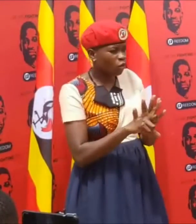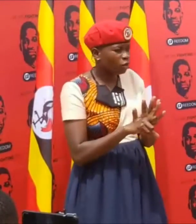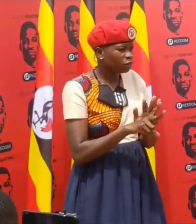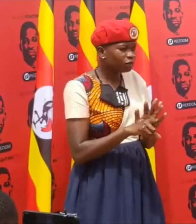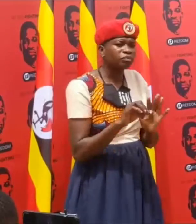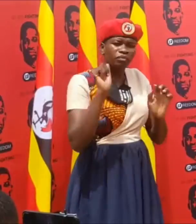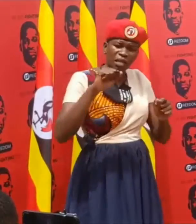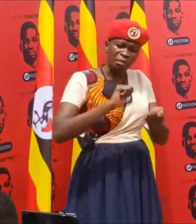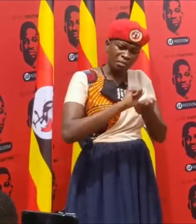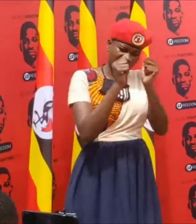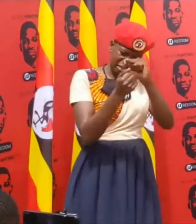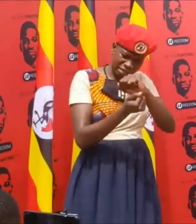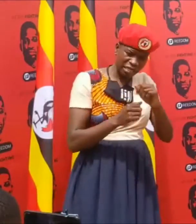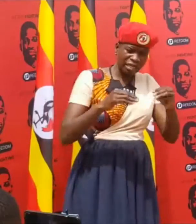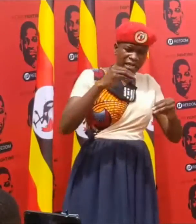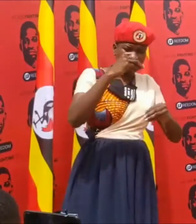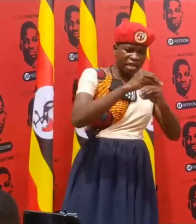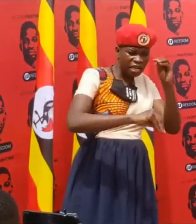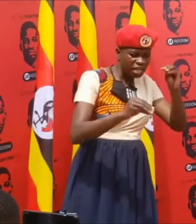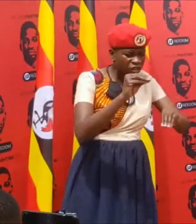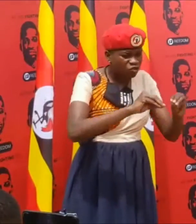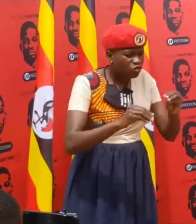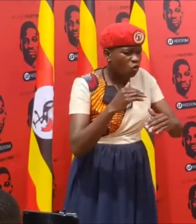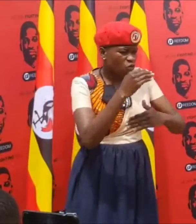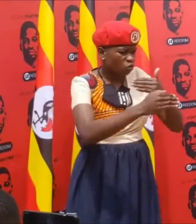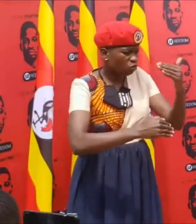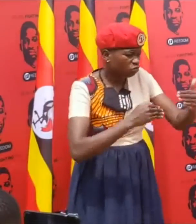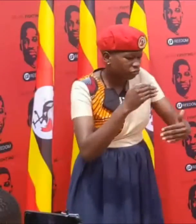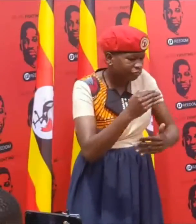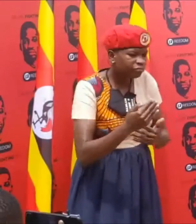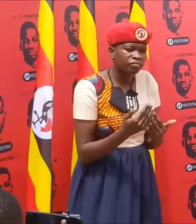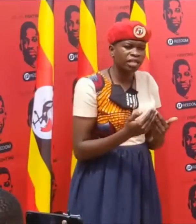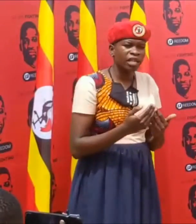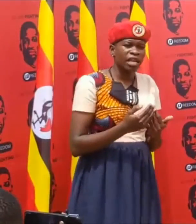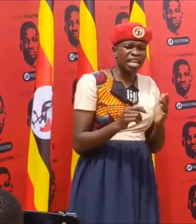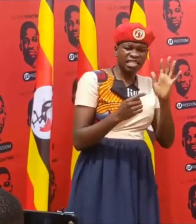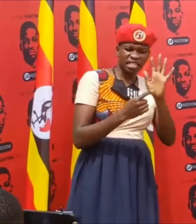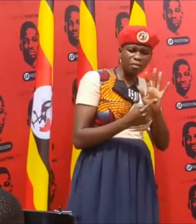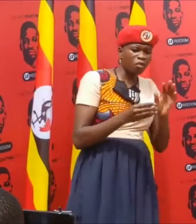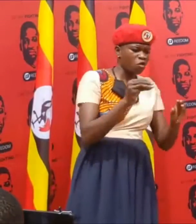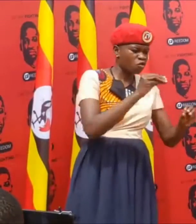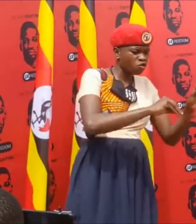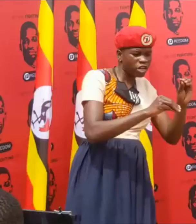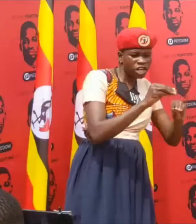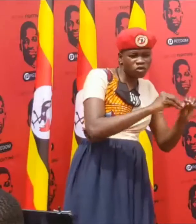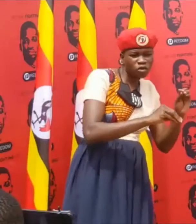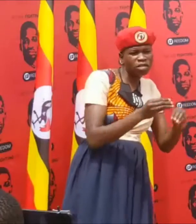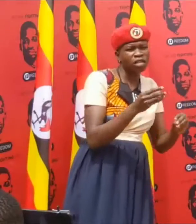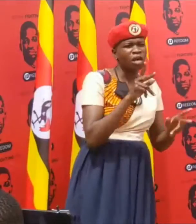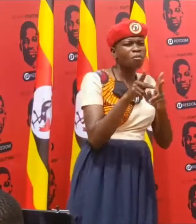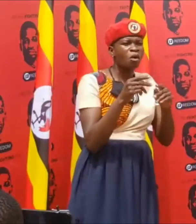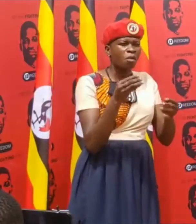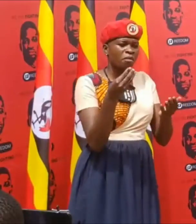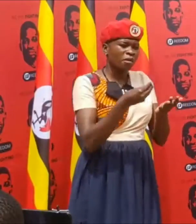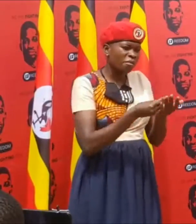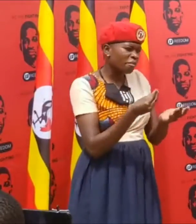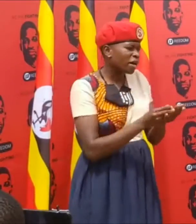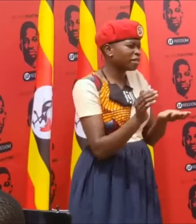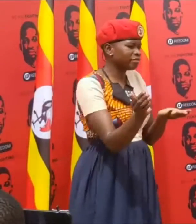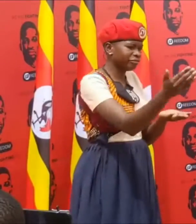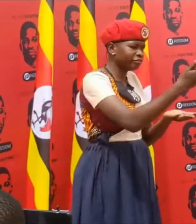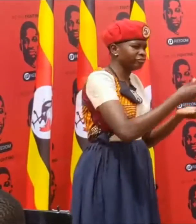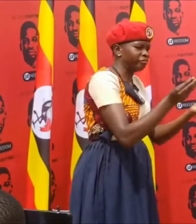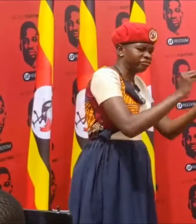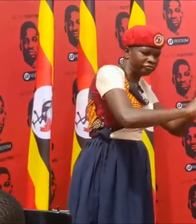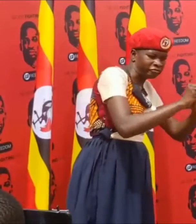better, things to do with donations by the incumbent, the PACs that are available to his office and how he gets to